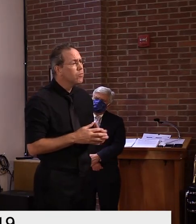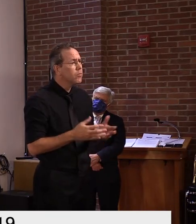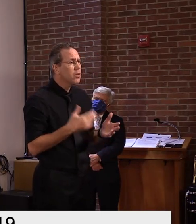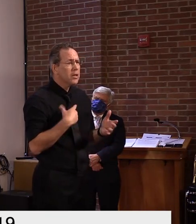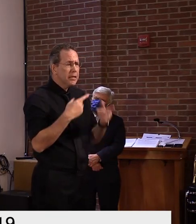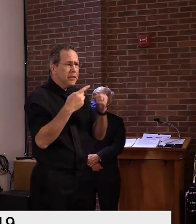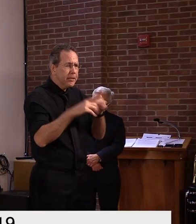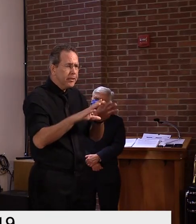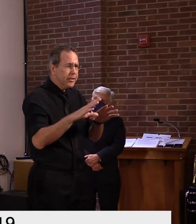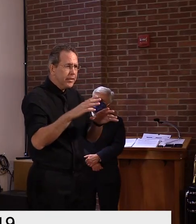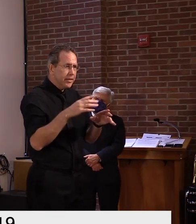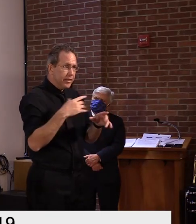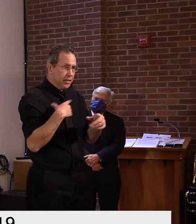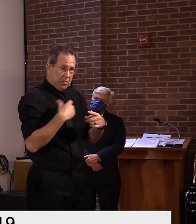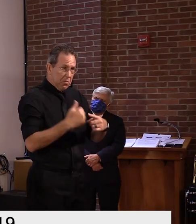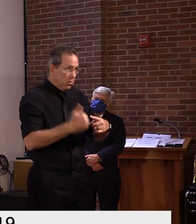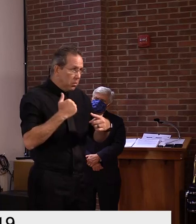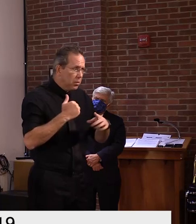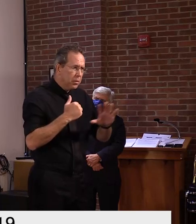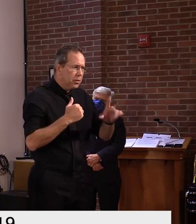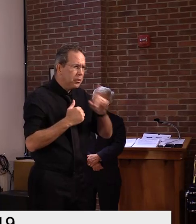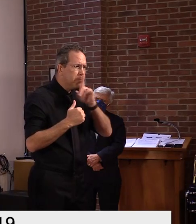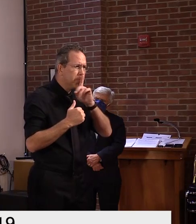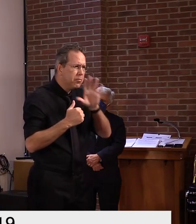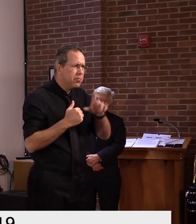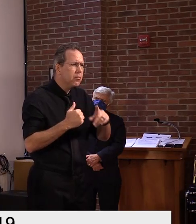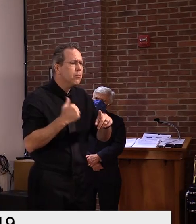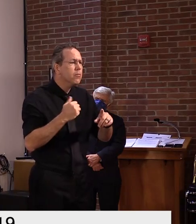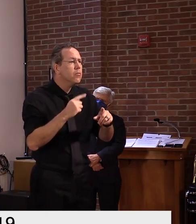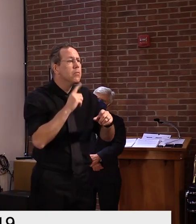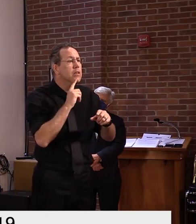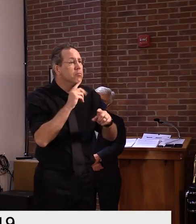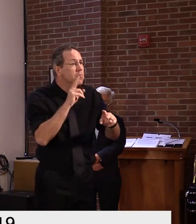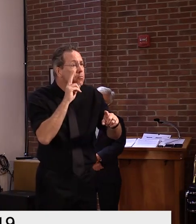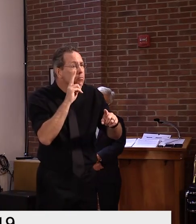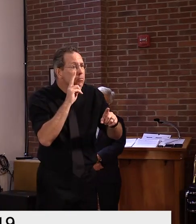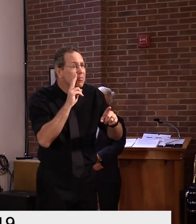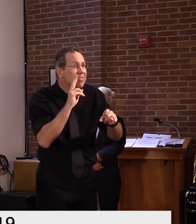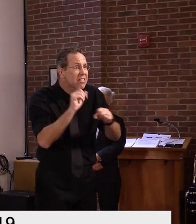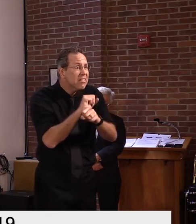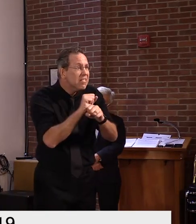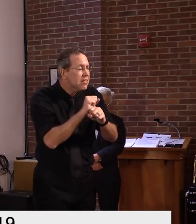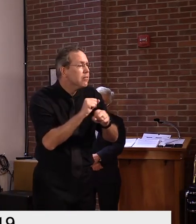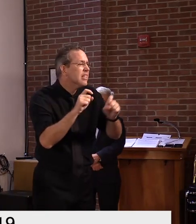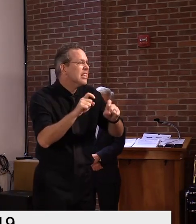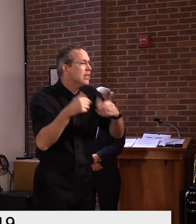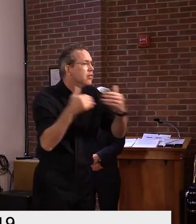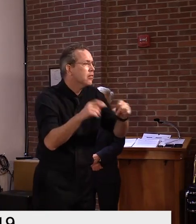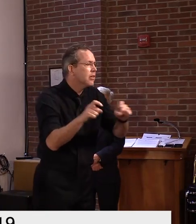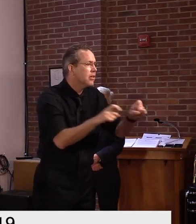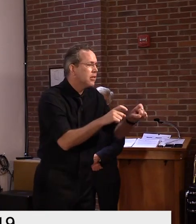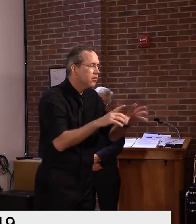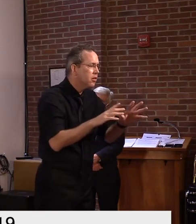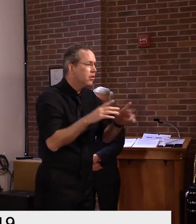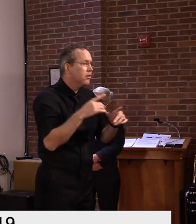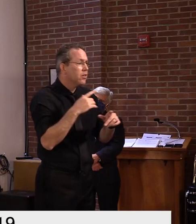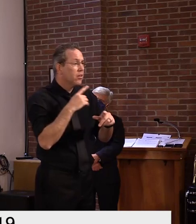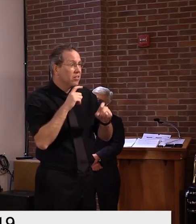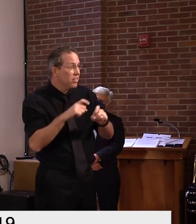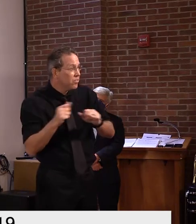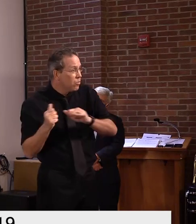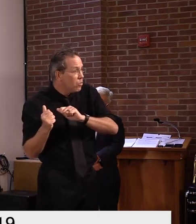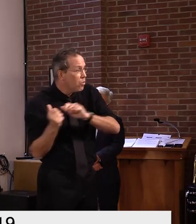on a case-by-case basis if that was appropriate for the particular individual. But it's not